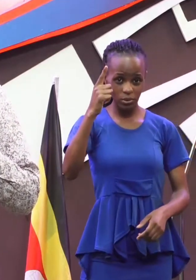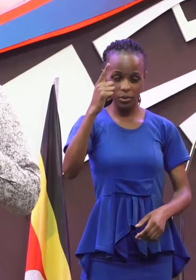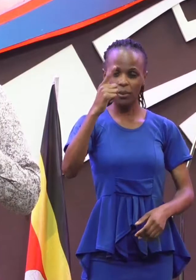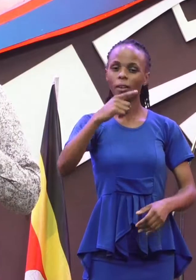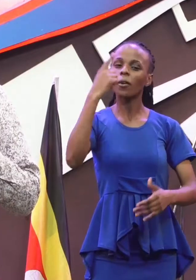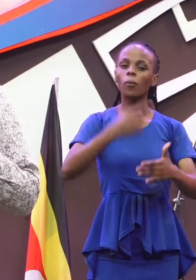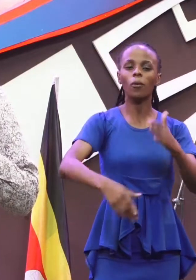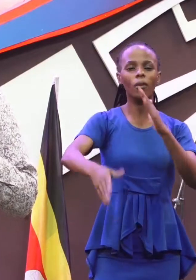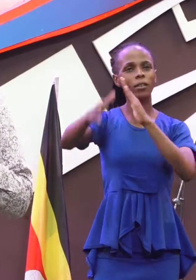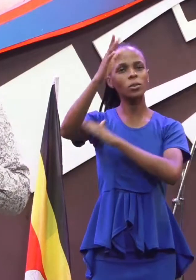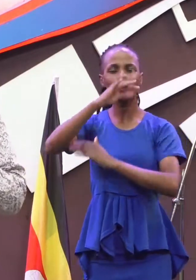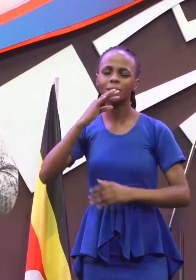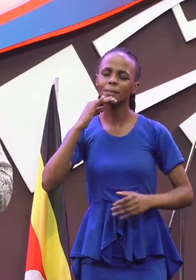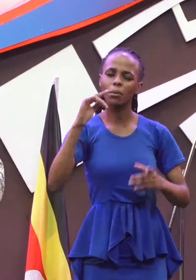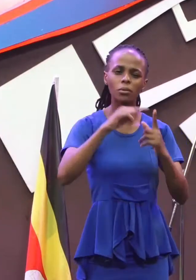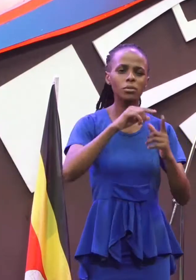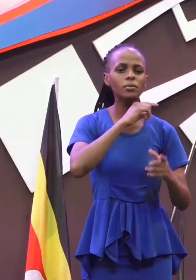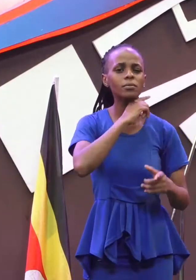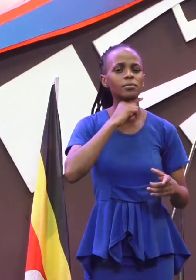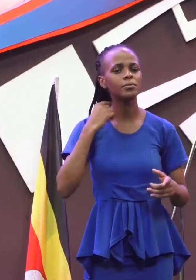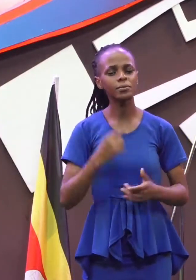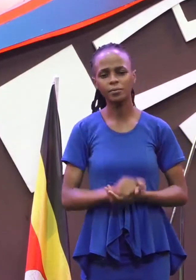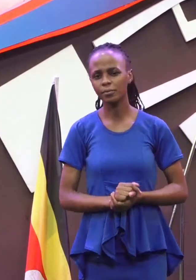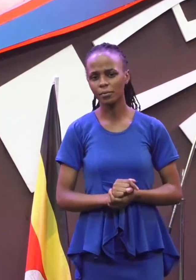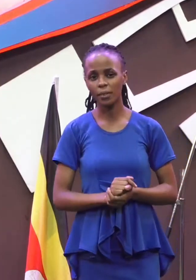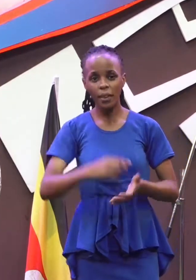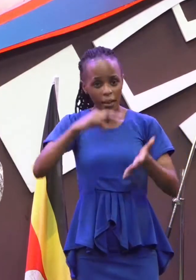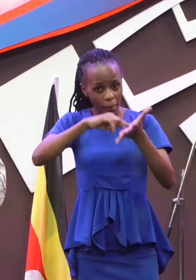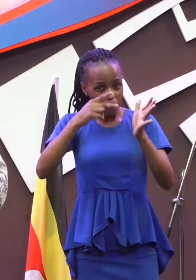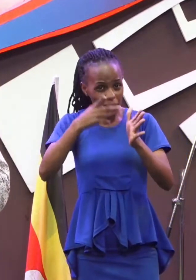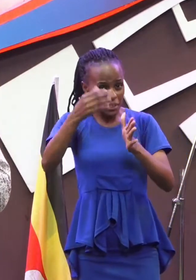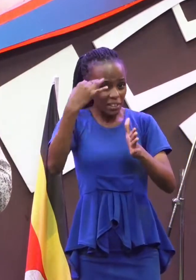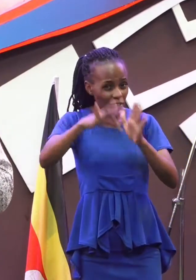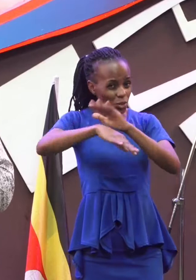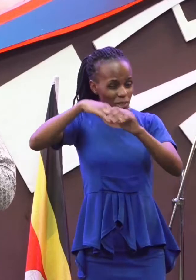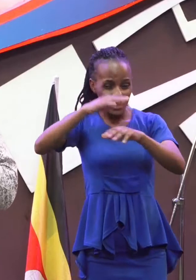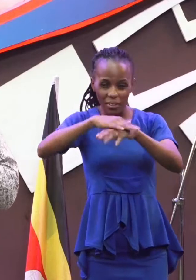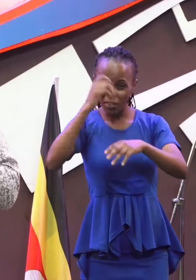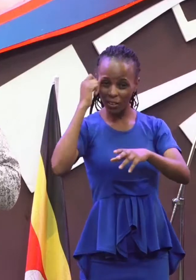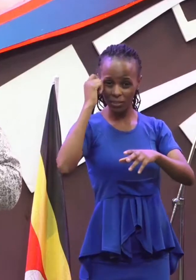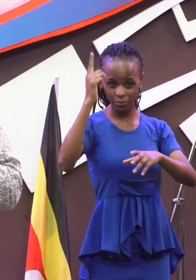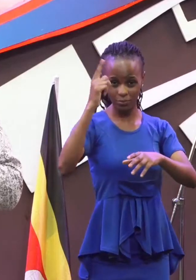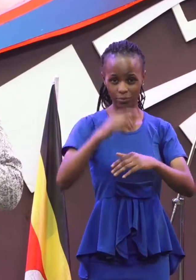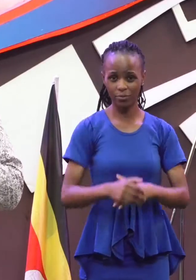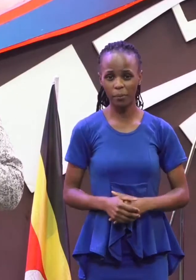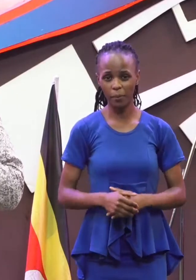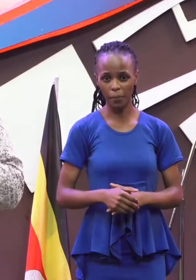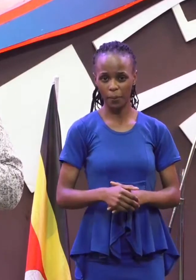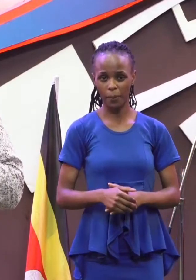understood what the Lord spoke to him. It means if you've not yet understood it,